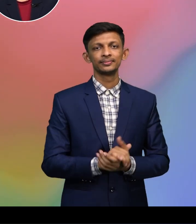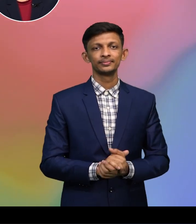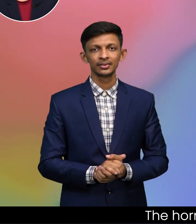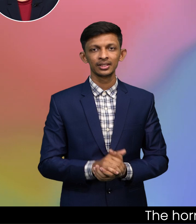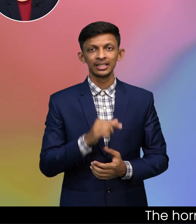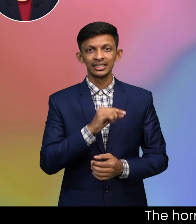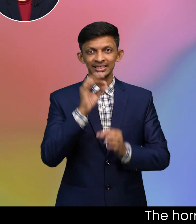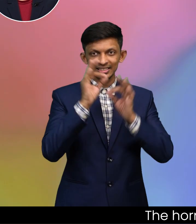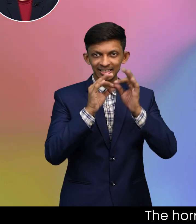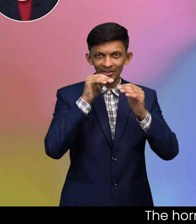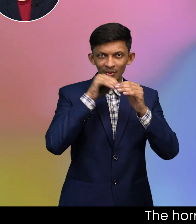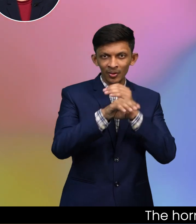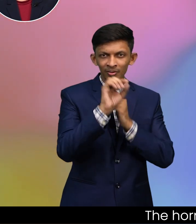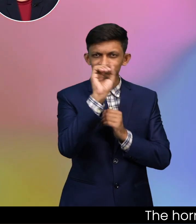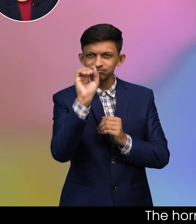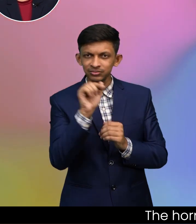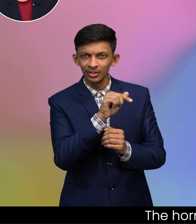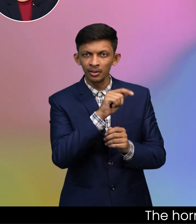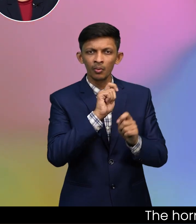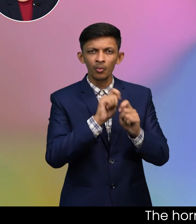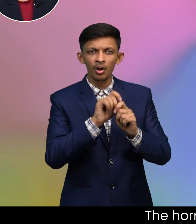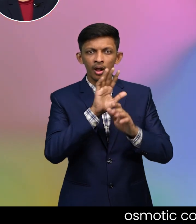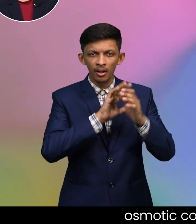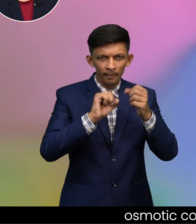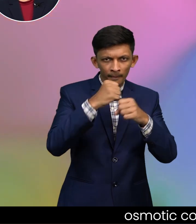urine is to be passed out.